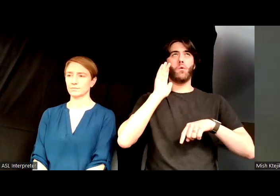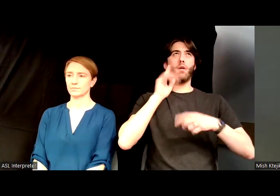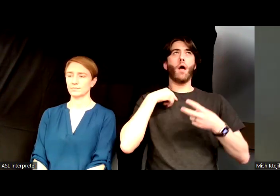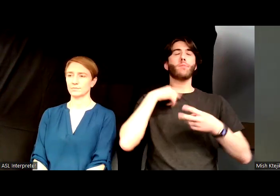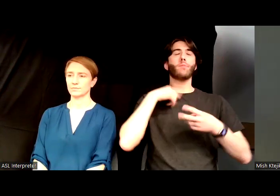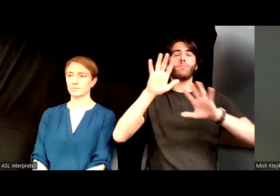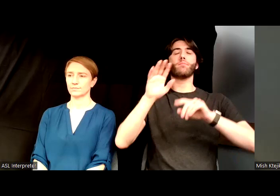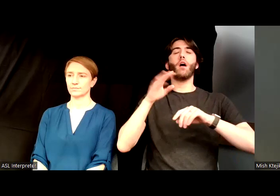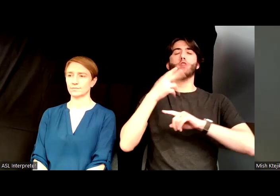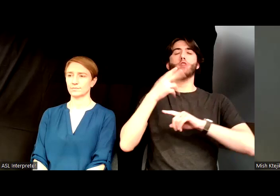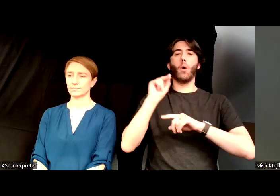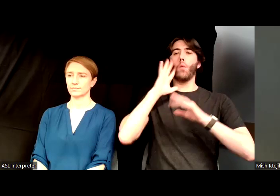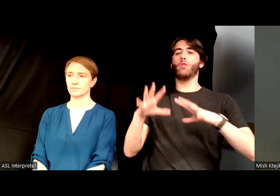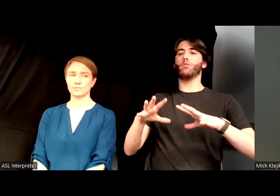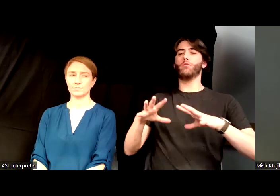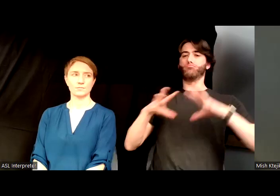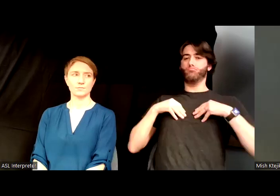the HLO will,